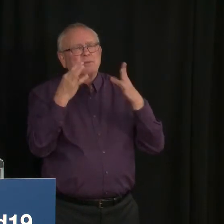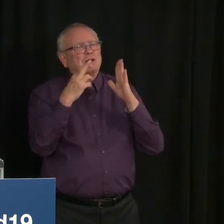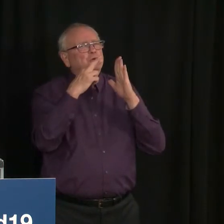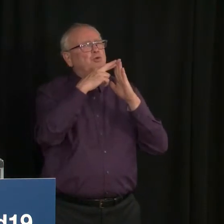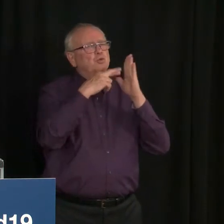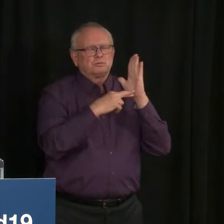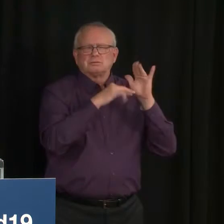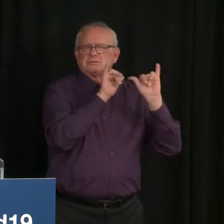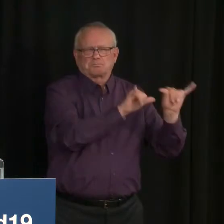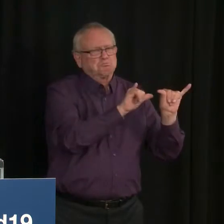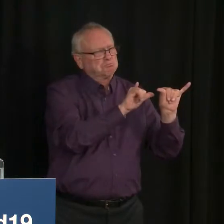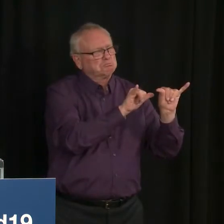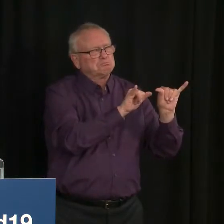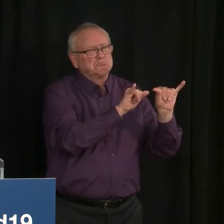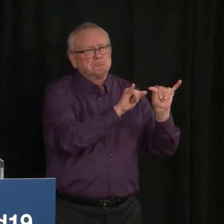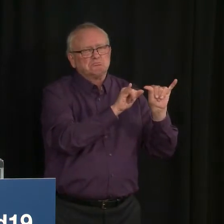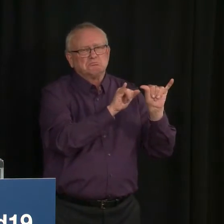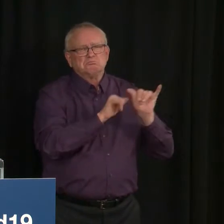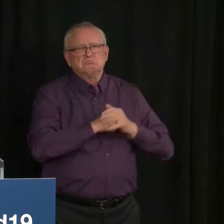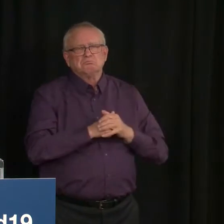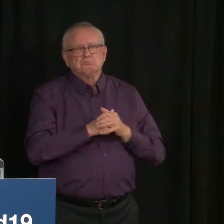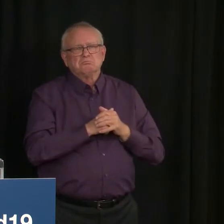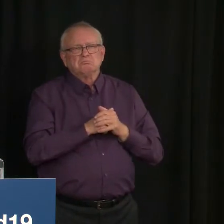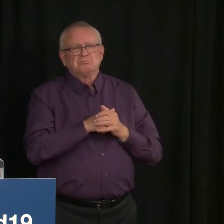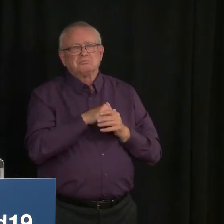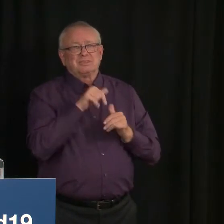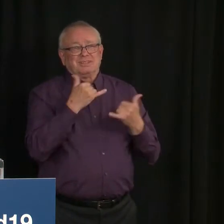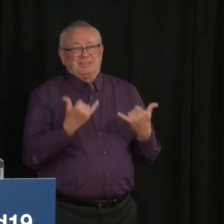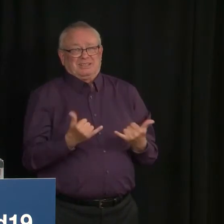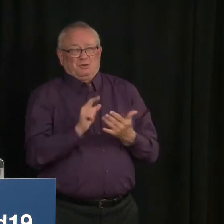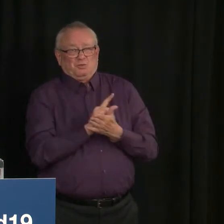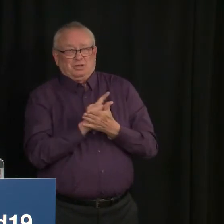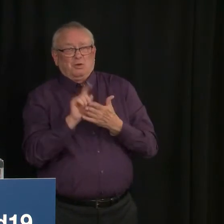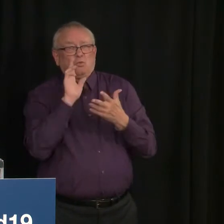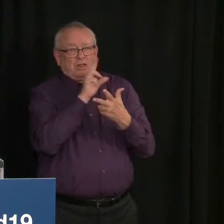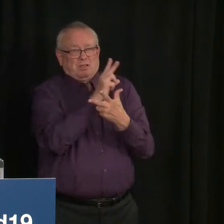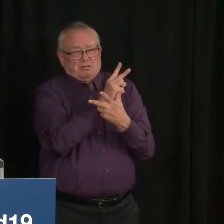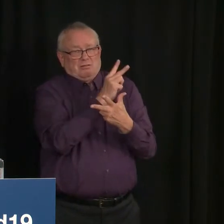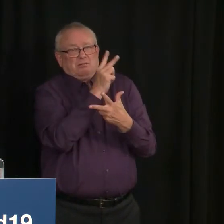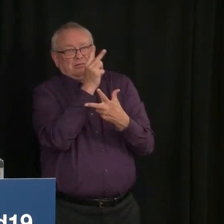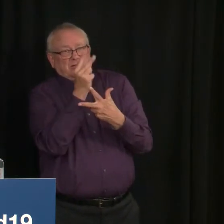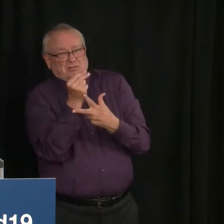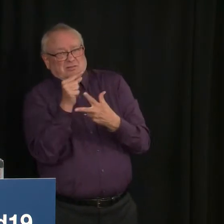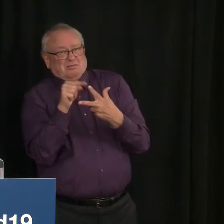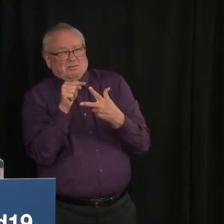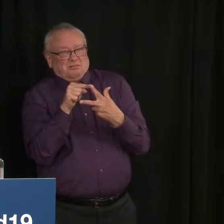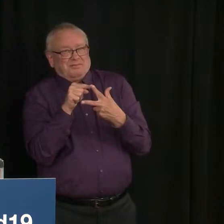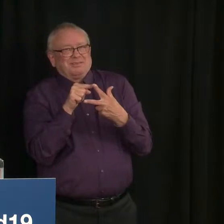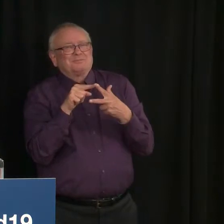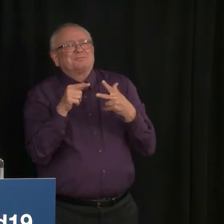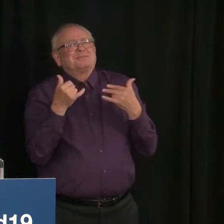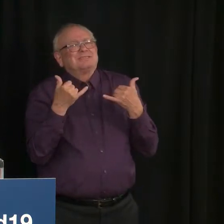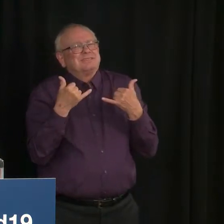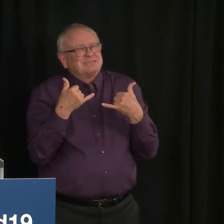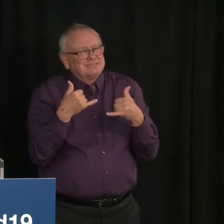restrictions are in place for a reason. And even though we're seeing this particular variant, which again is a very small